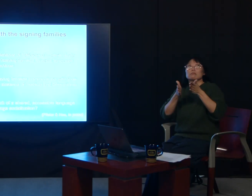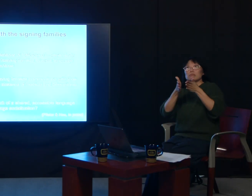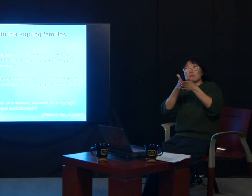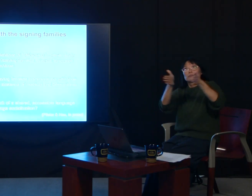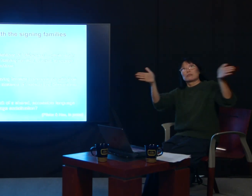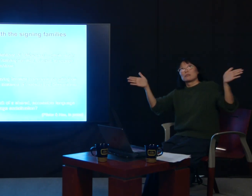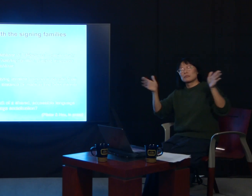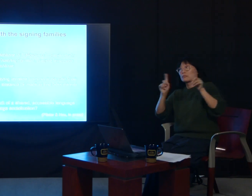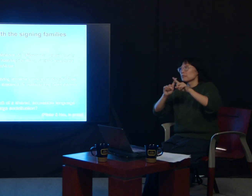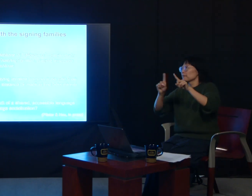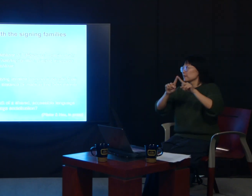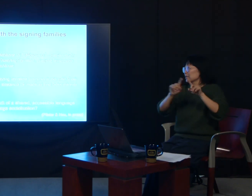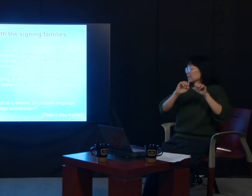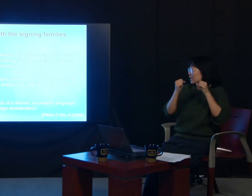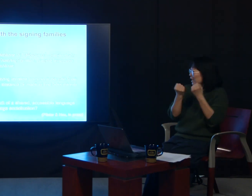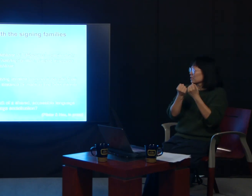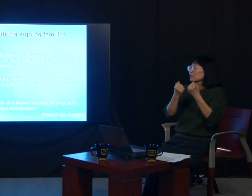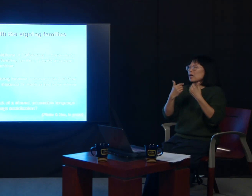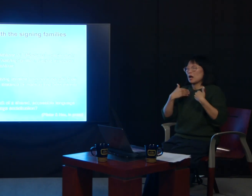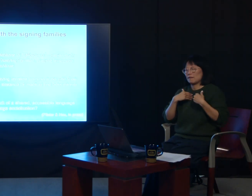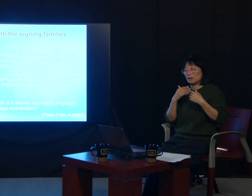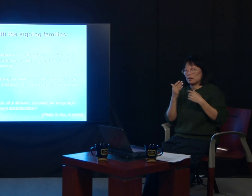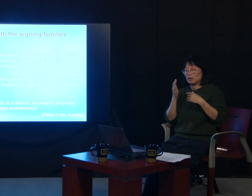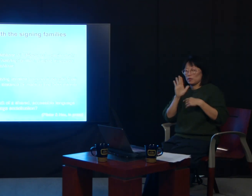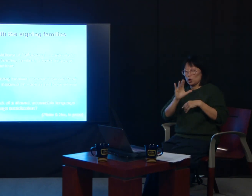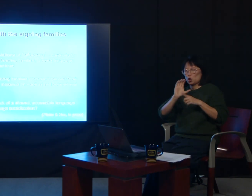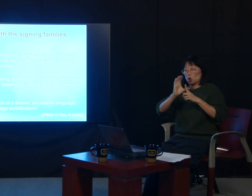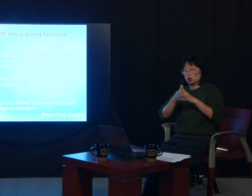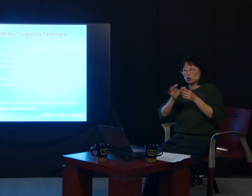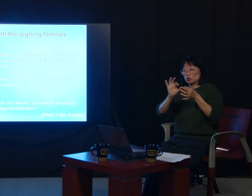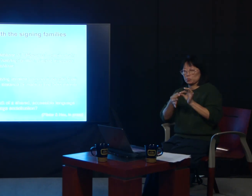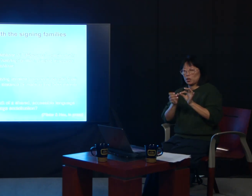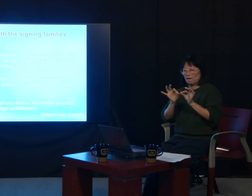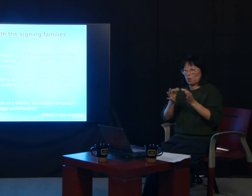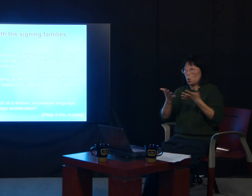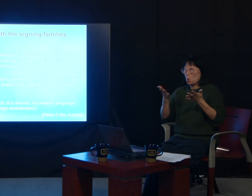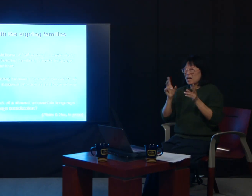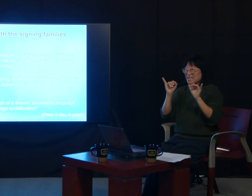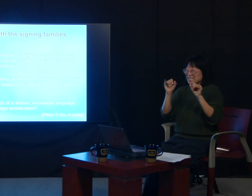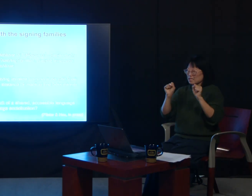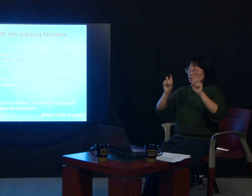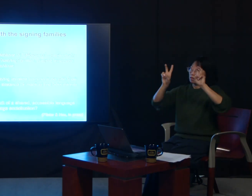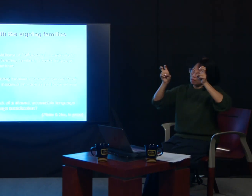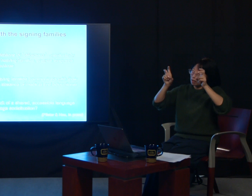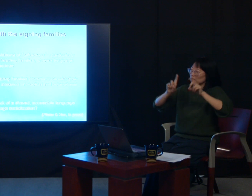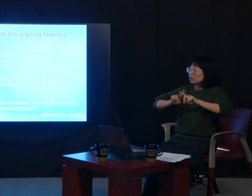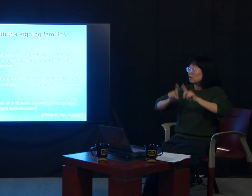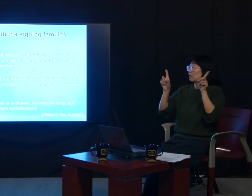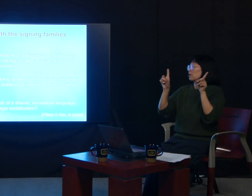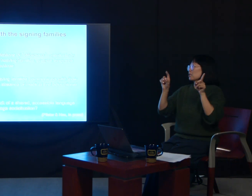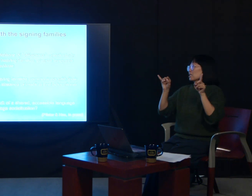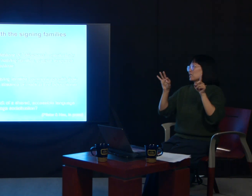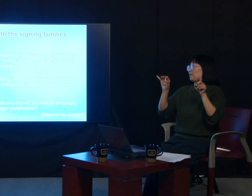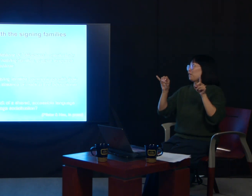In general, there are different societies that have their cultural interpretation of what is difference.